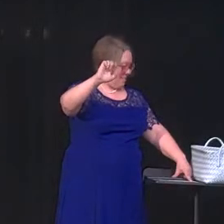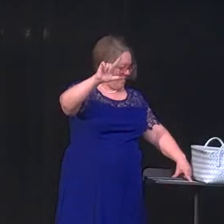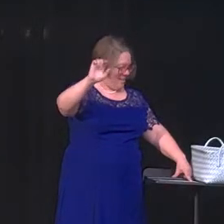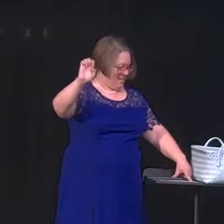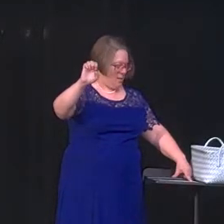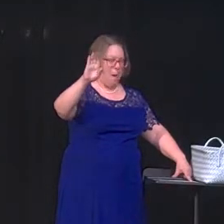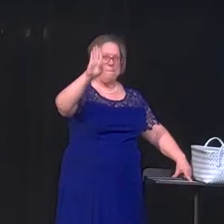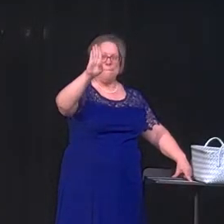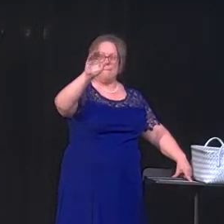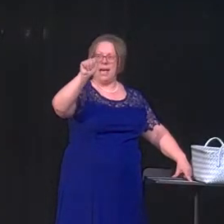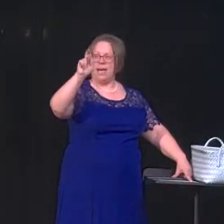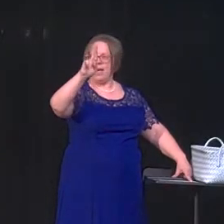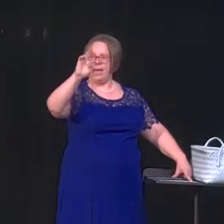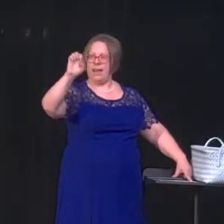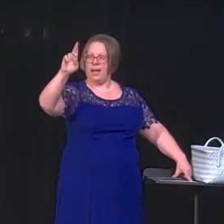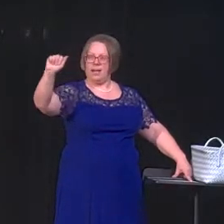Giselle Barrera.